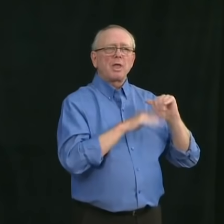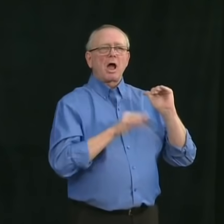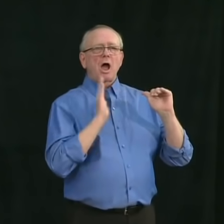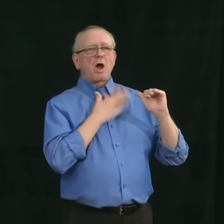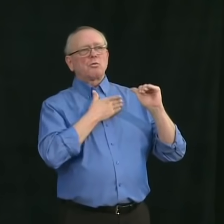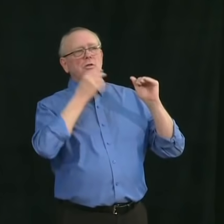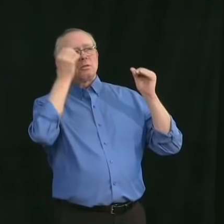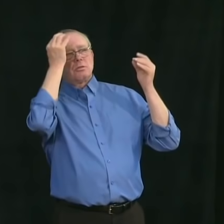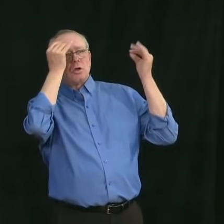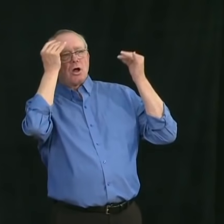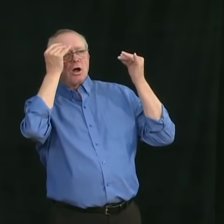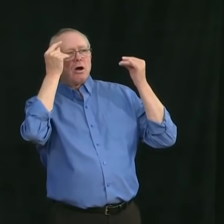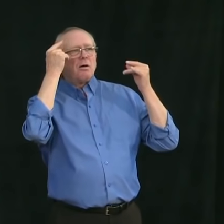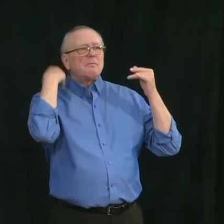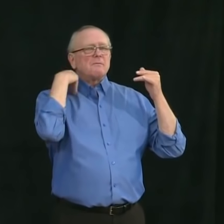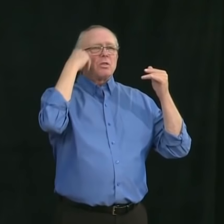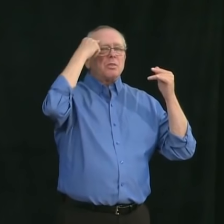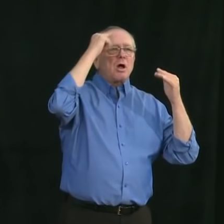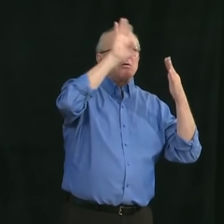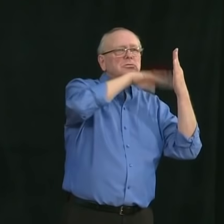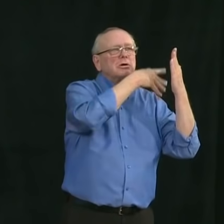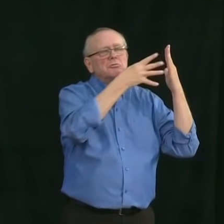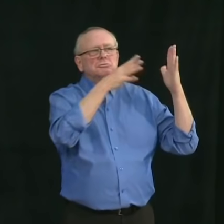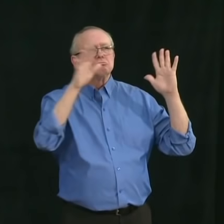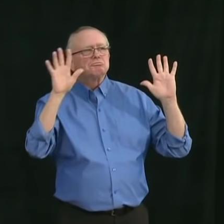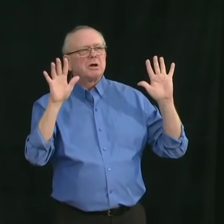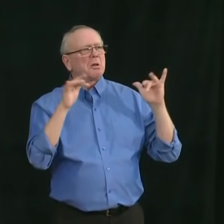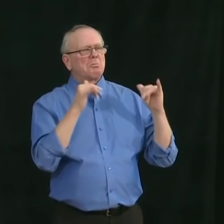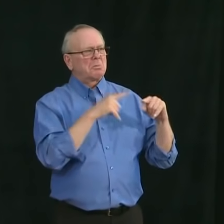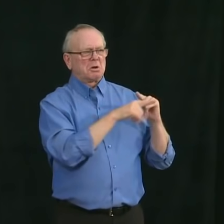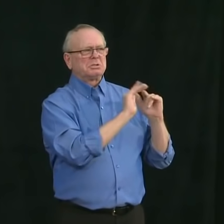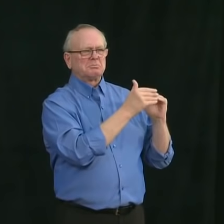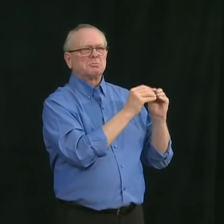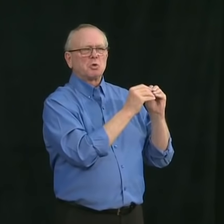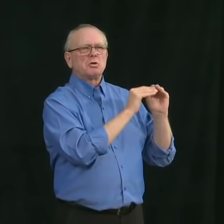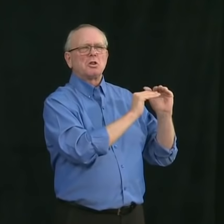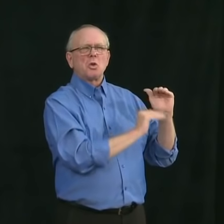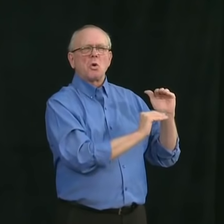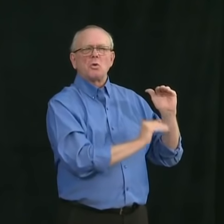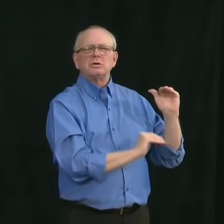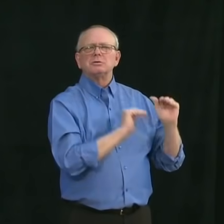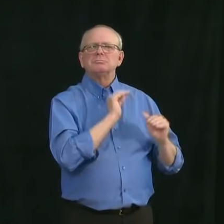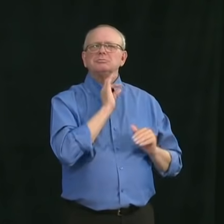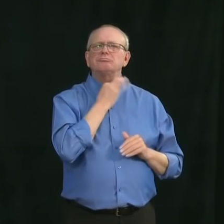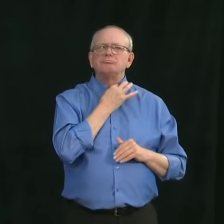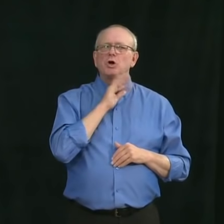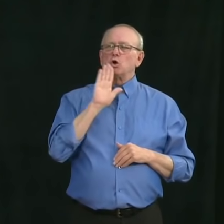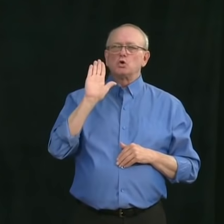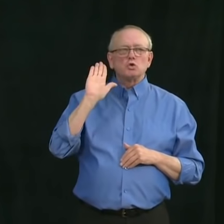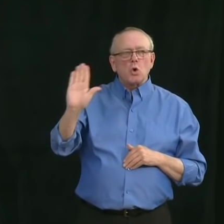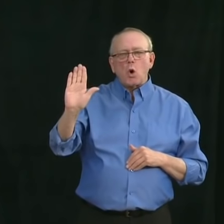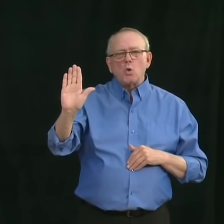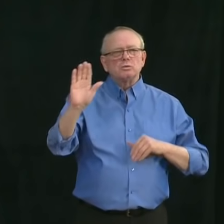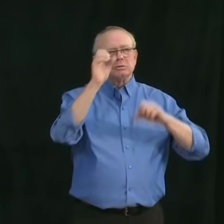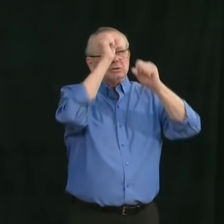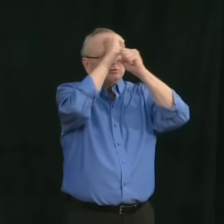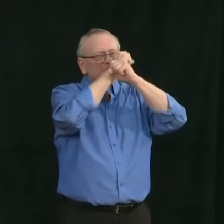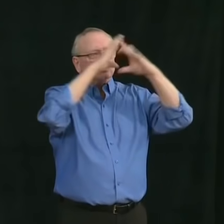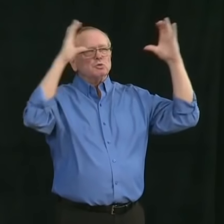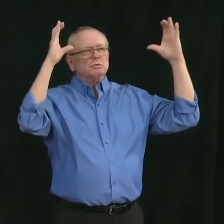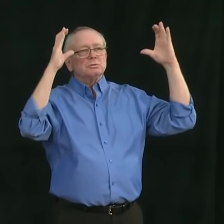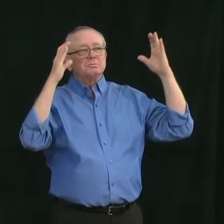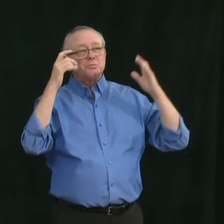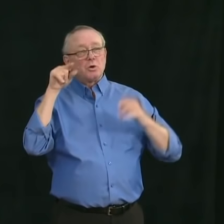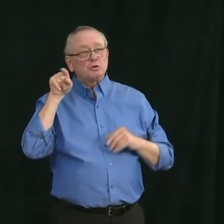an opportunity to tell Albertans what you think the whole picture looks like, because right now we're getting stories of where there are outbreaks,